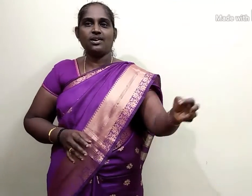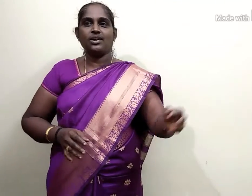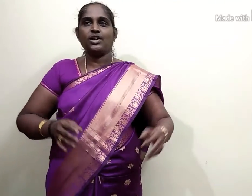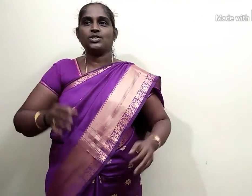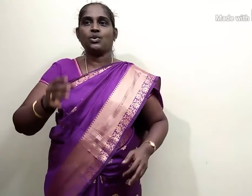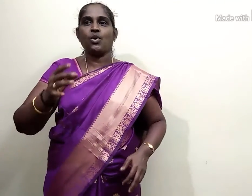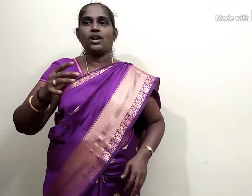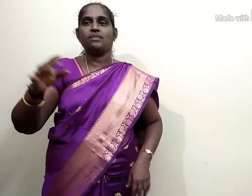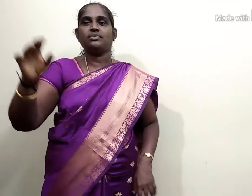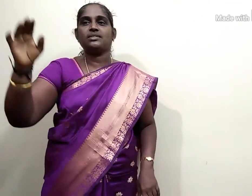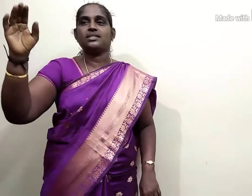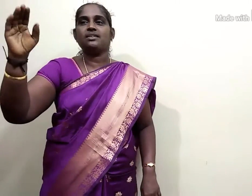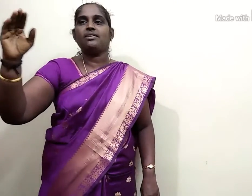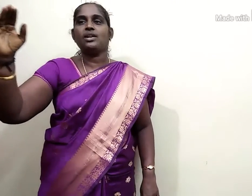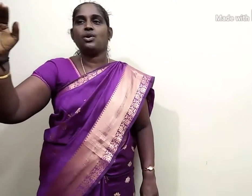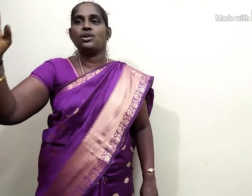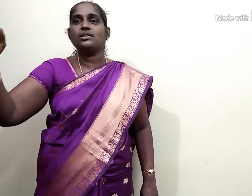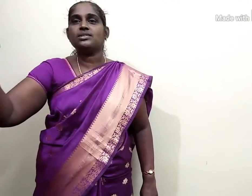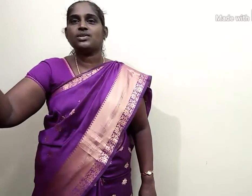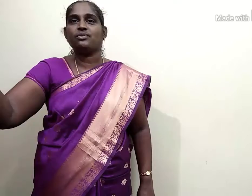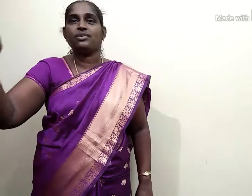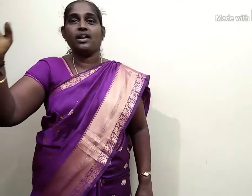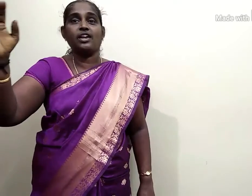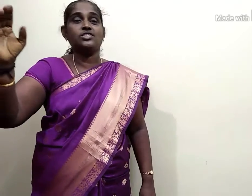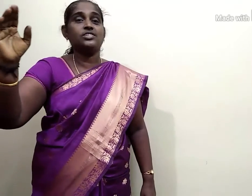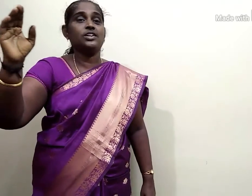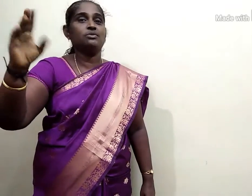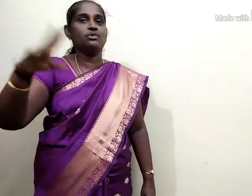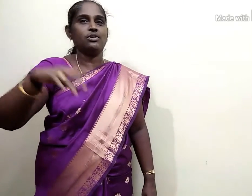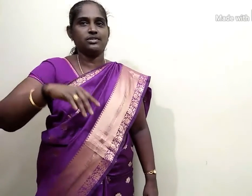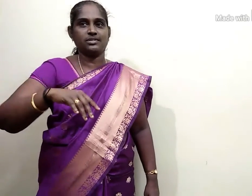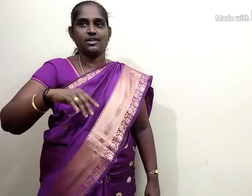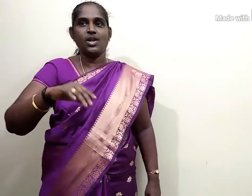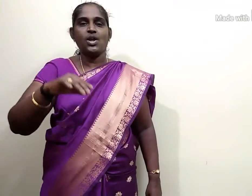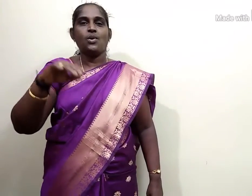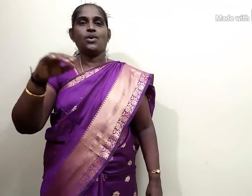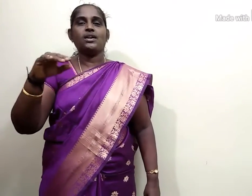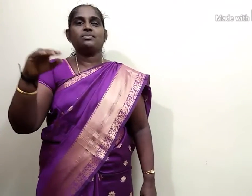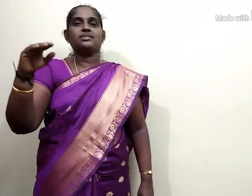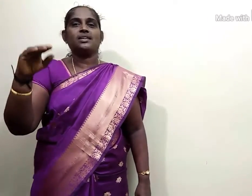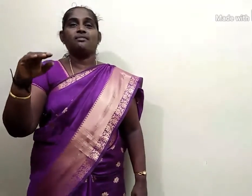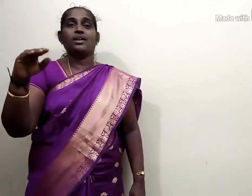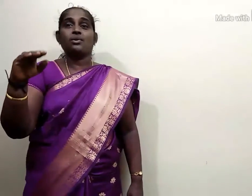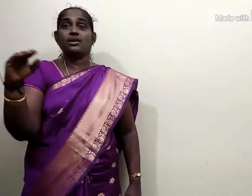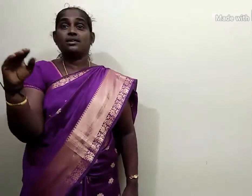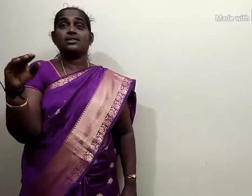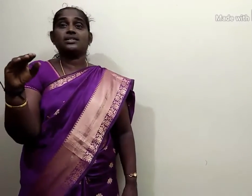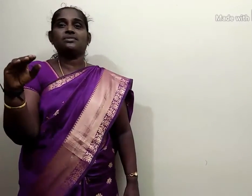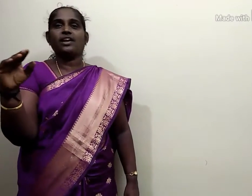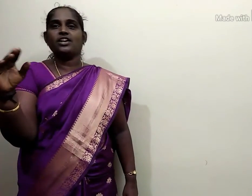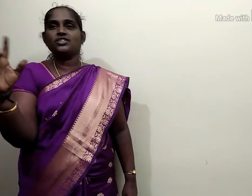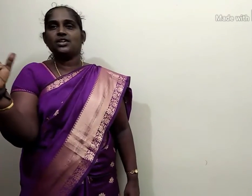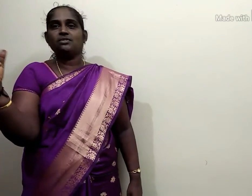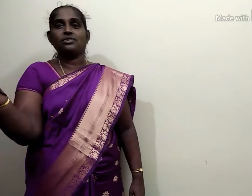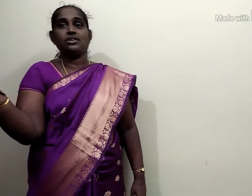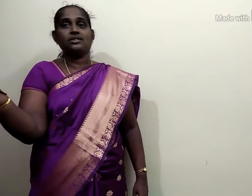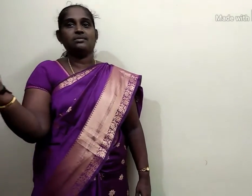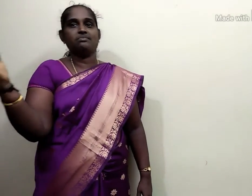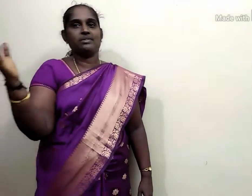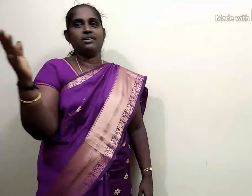Giza is one of the seven wonders of ancient world. One of the seven wonders of ancient world. Pyramid